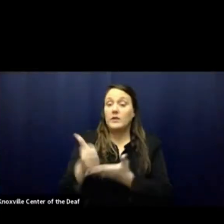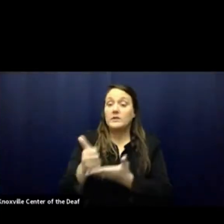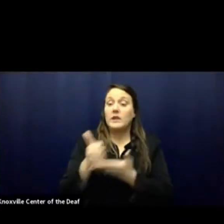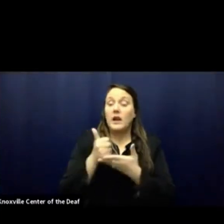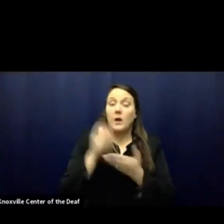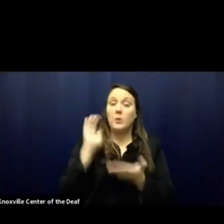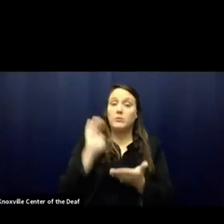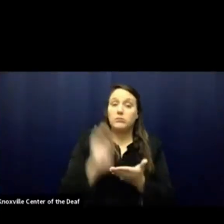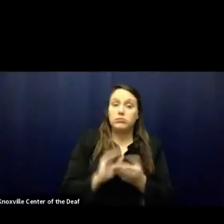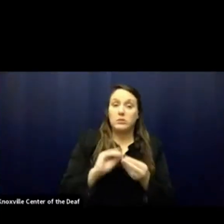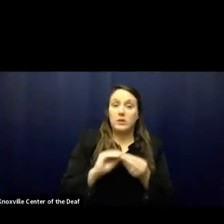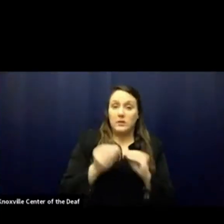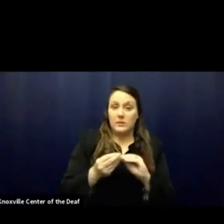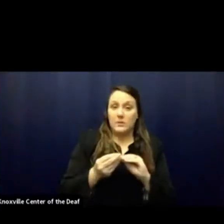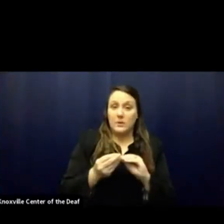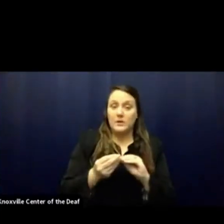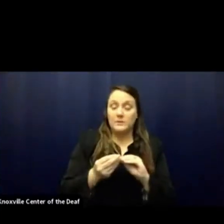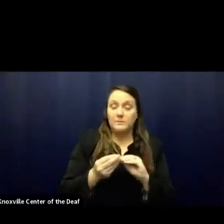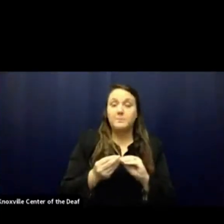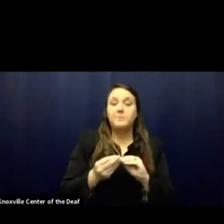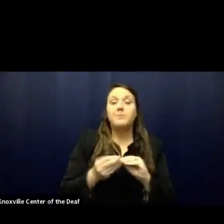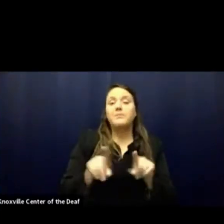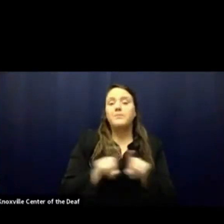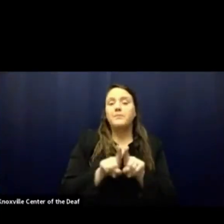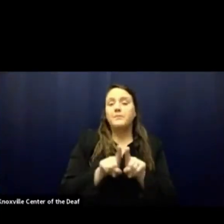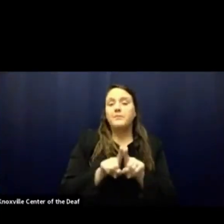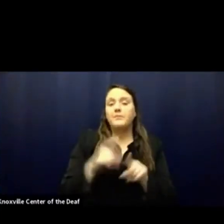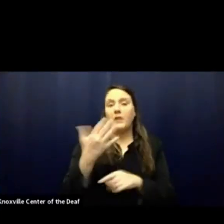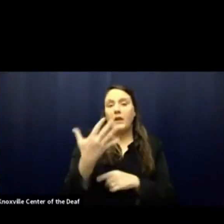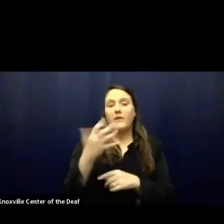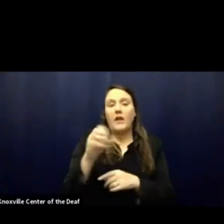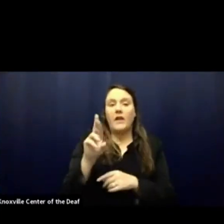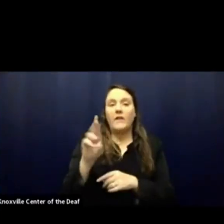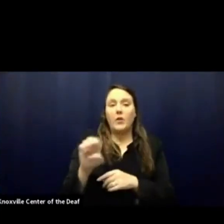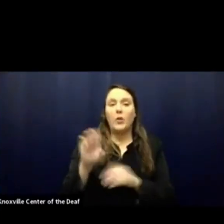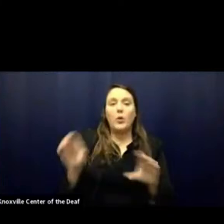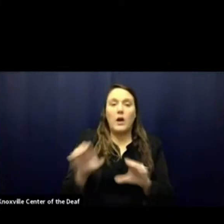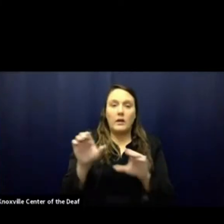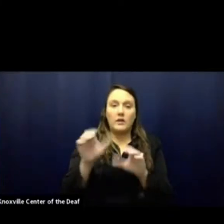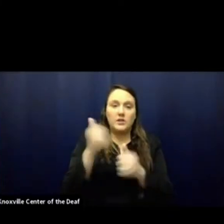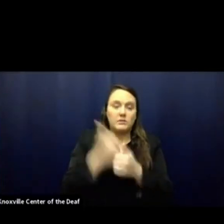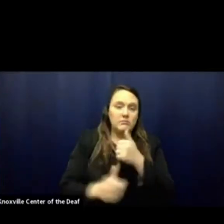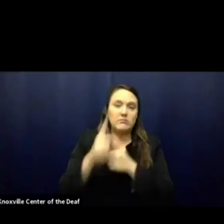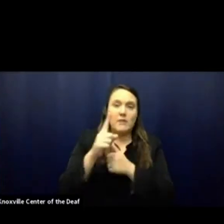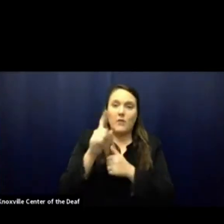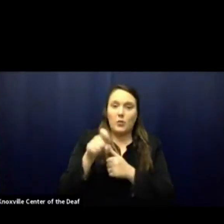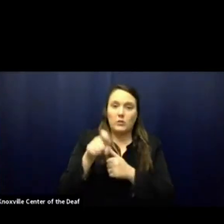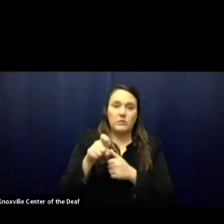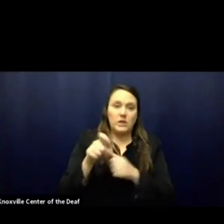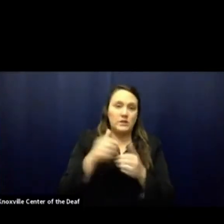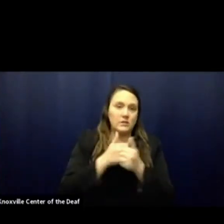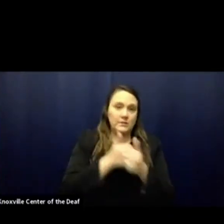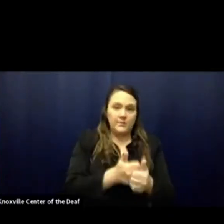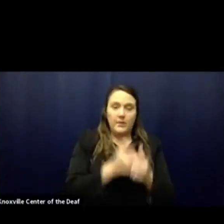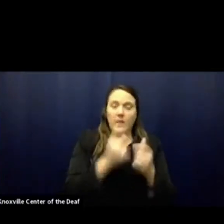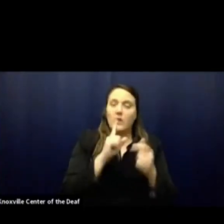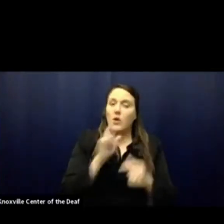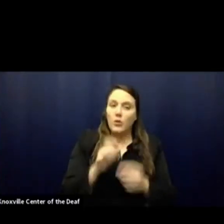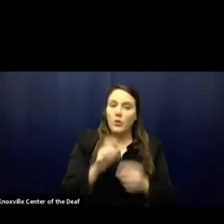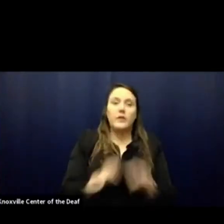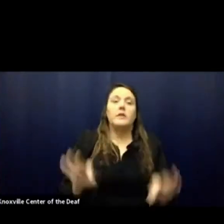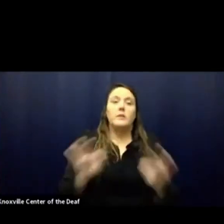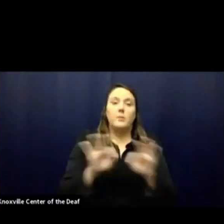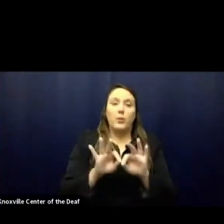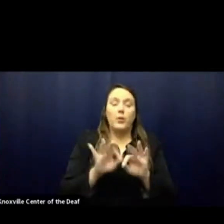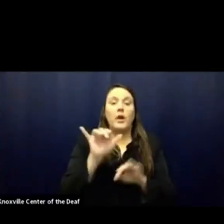numbers down. And also the emphasis on the 5 core actions that everybody needs to practice. Those are really important. Those are the things that are going to